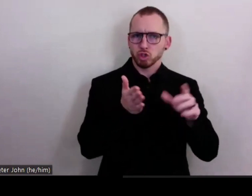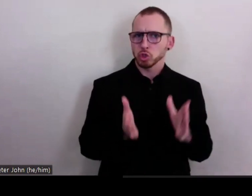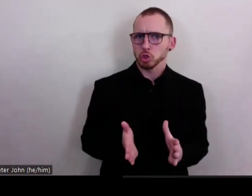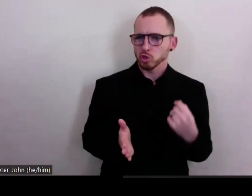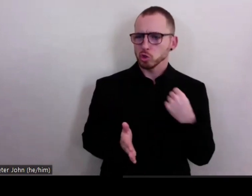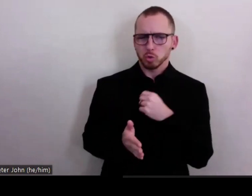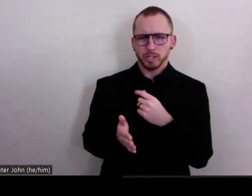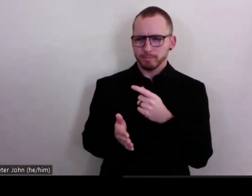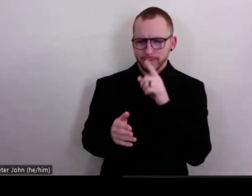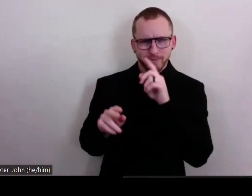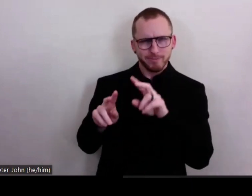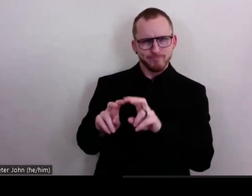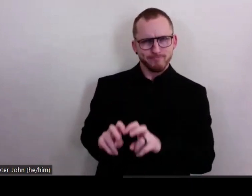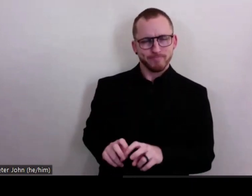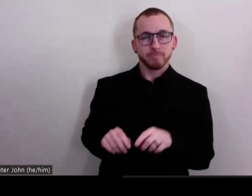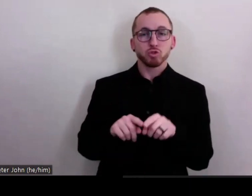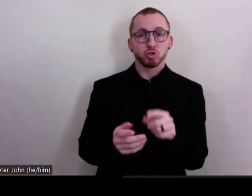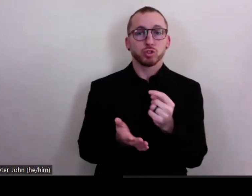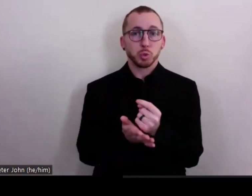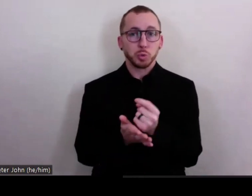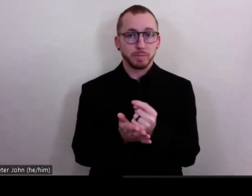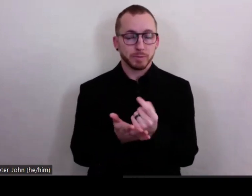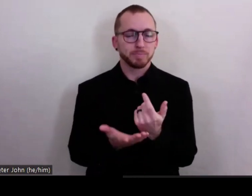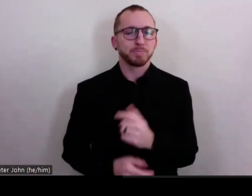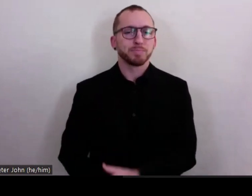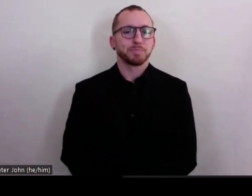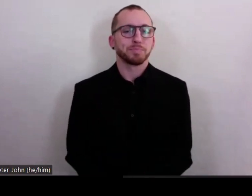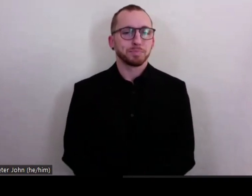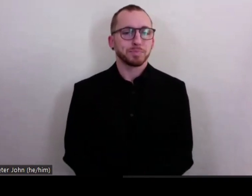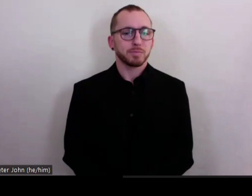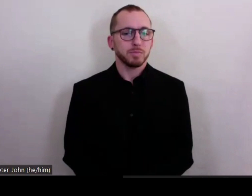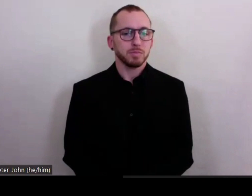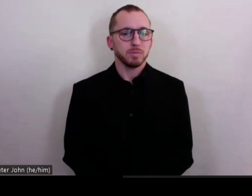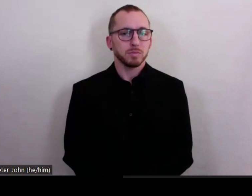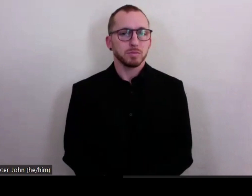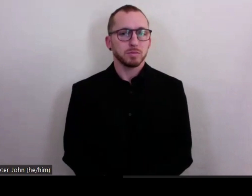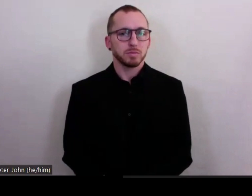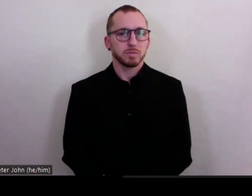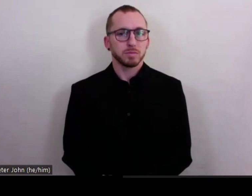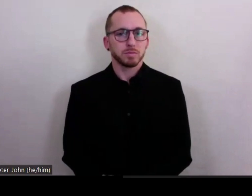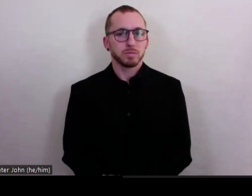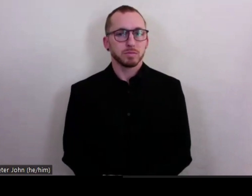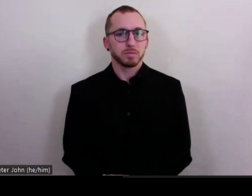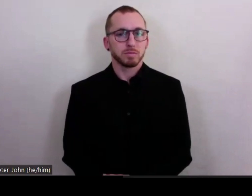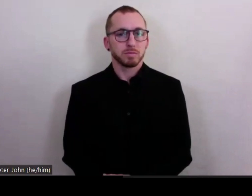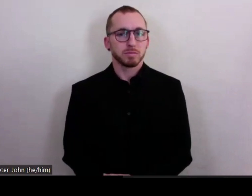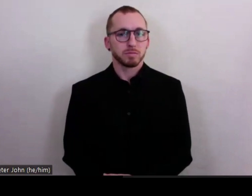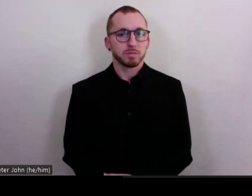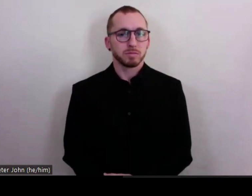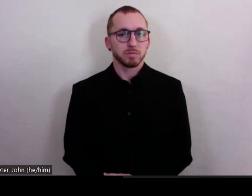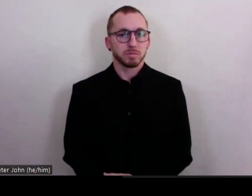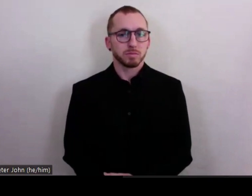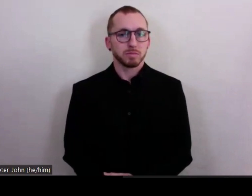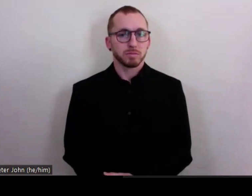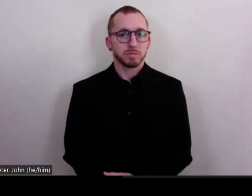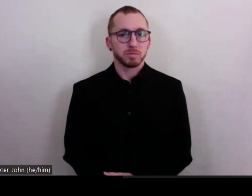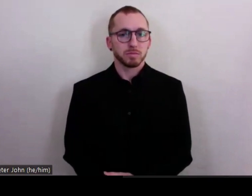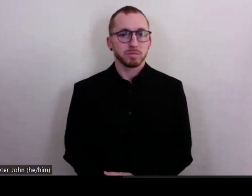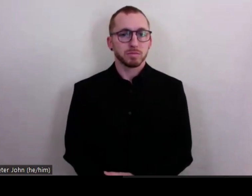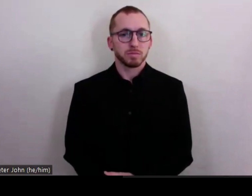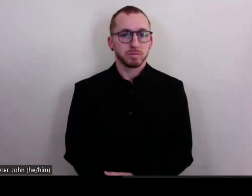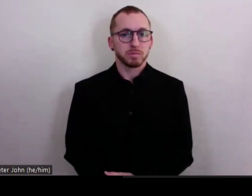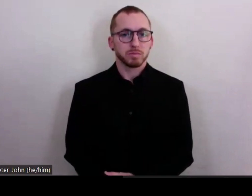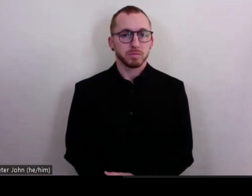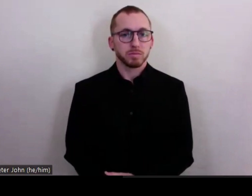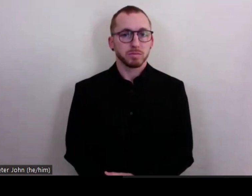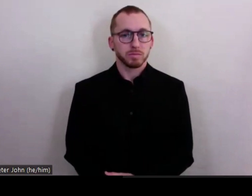And so if we look at, you know, maybe already aware of like the hand model, right? So here's our cortex, here's our limbic